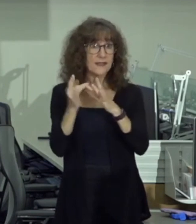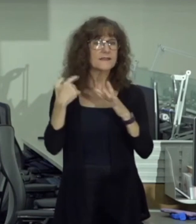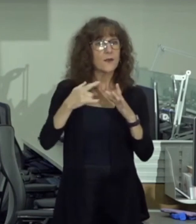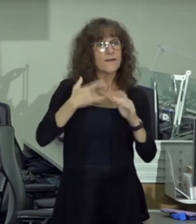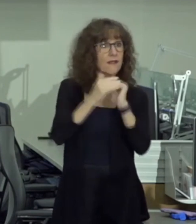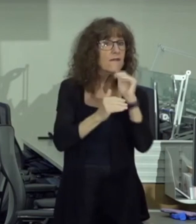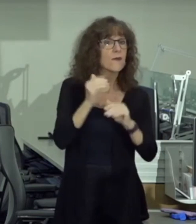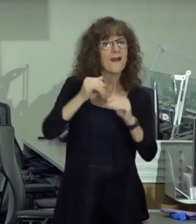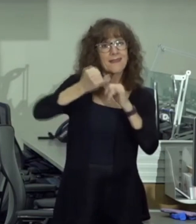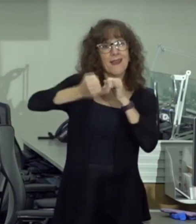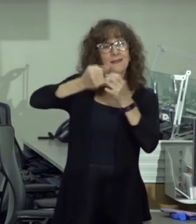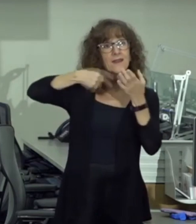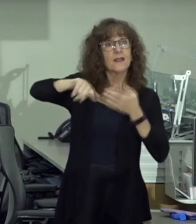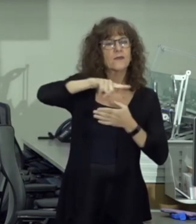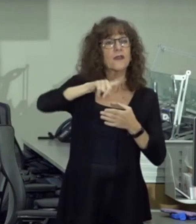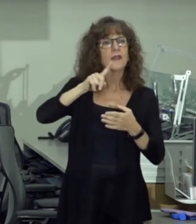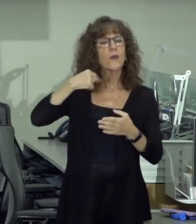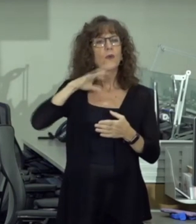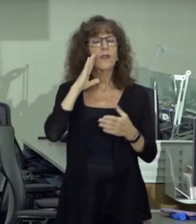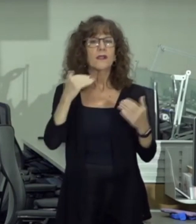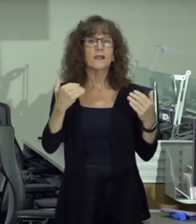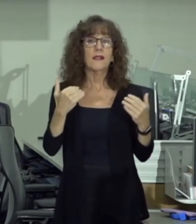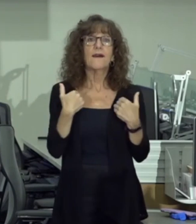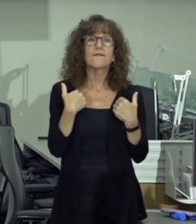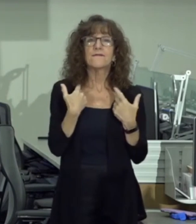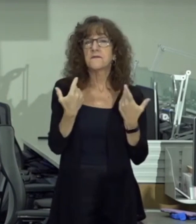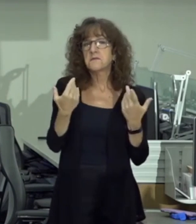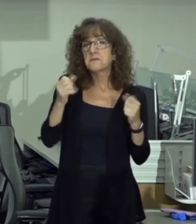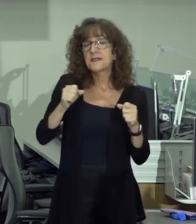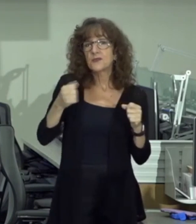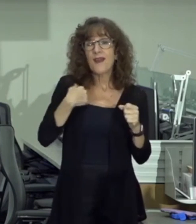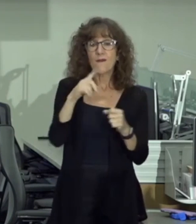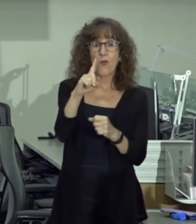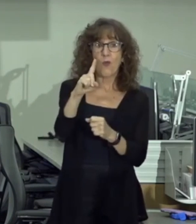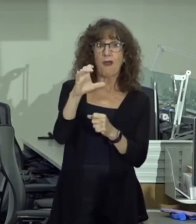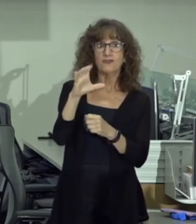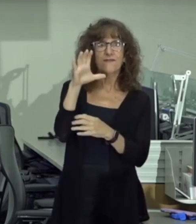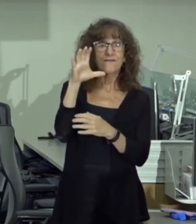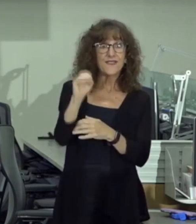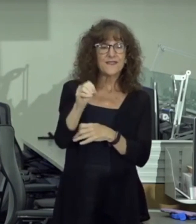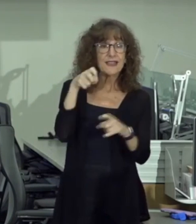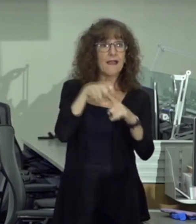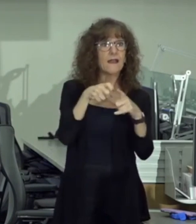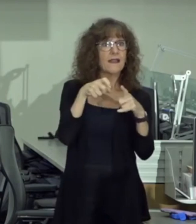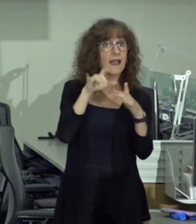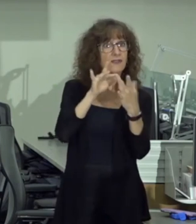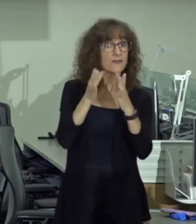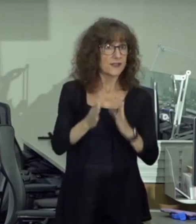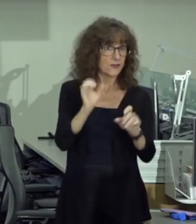are comfortable that by the end of next week we will have the ability to have 150 contact tracers